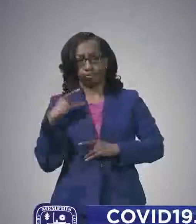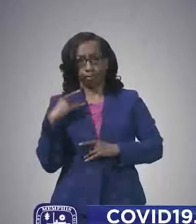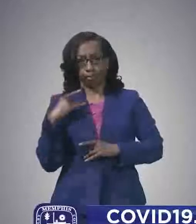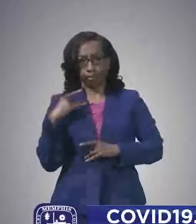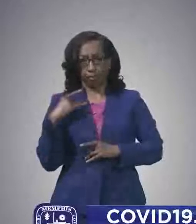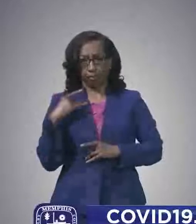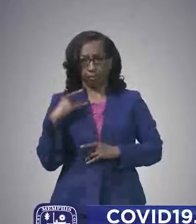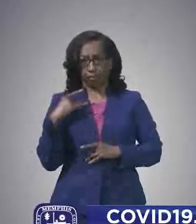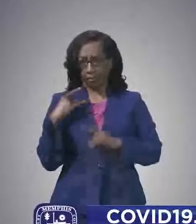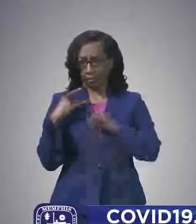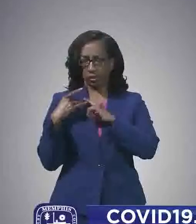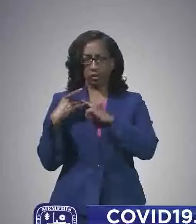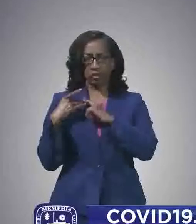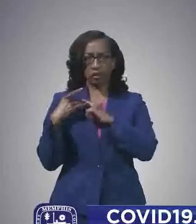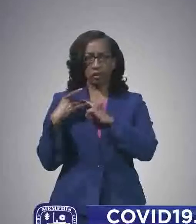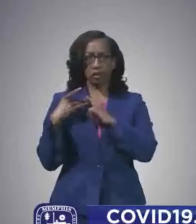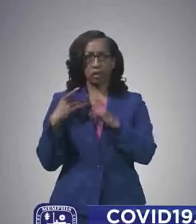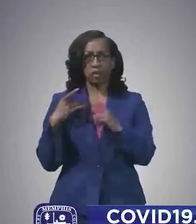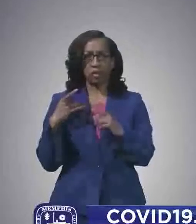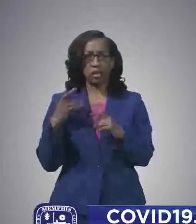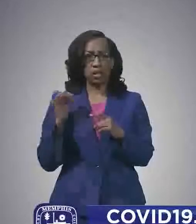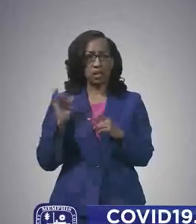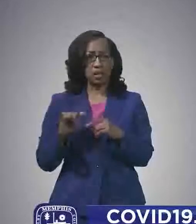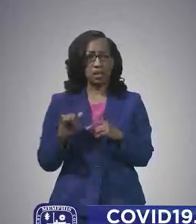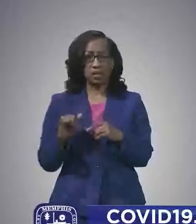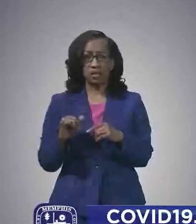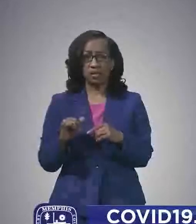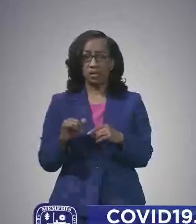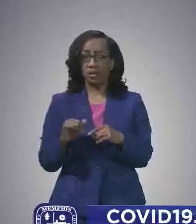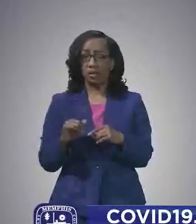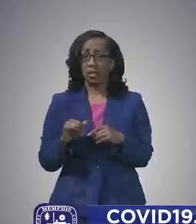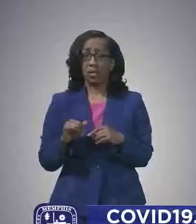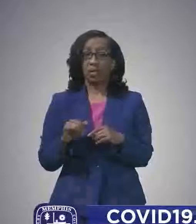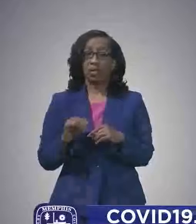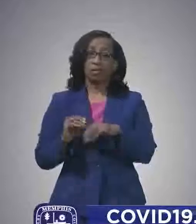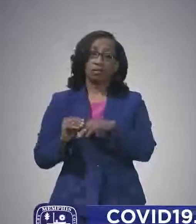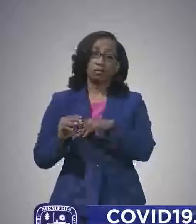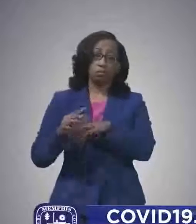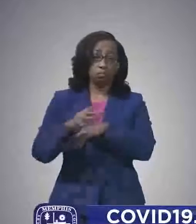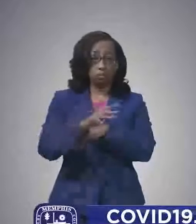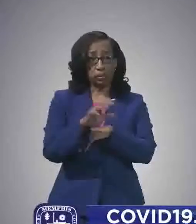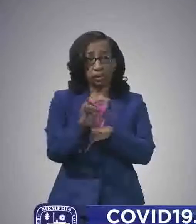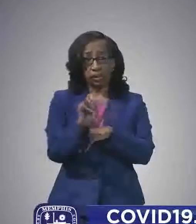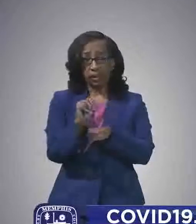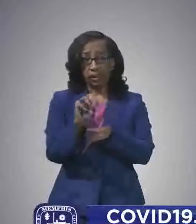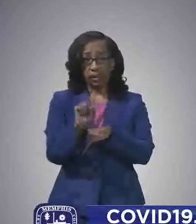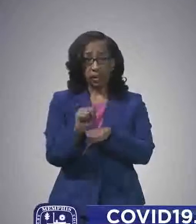contributing to the stress on the EMS services?